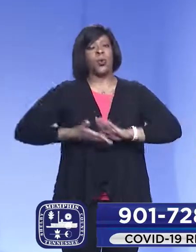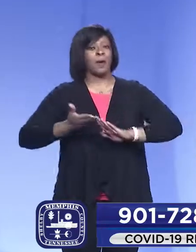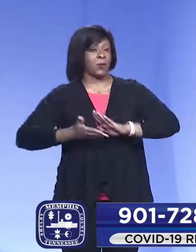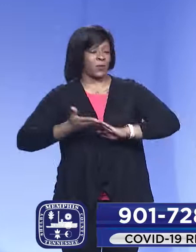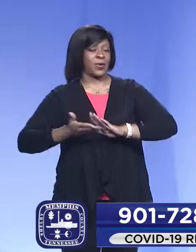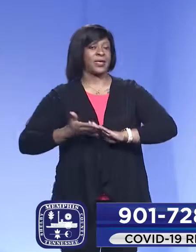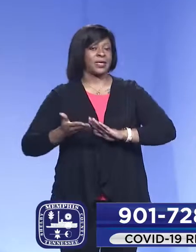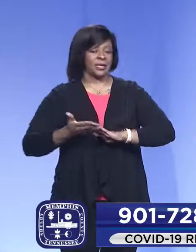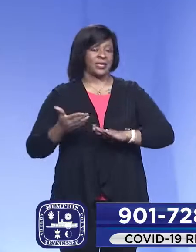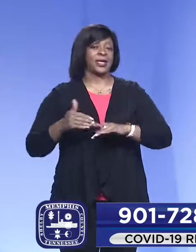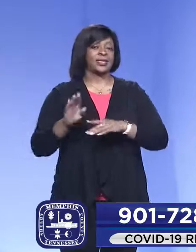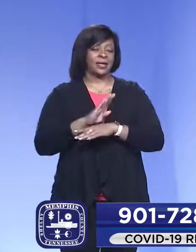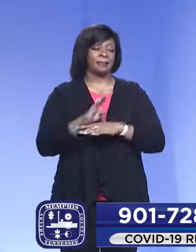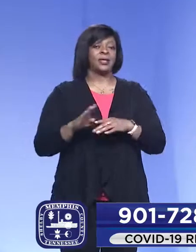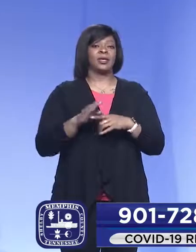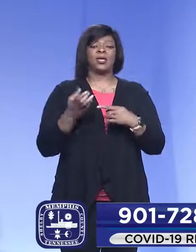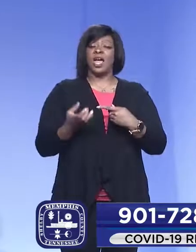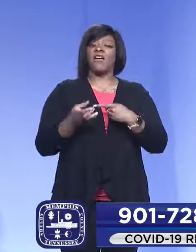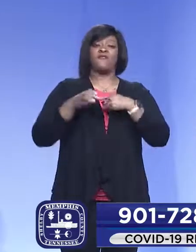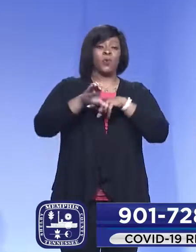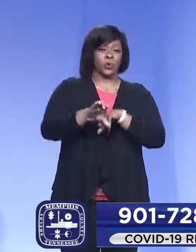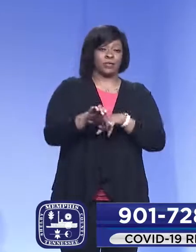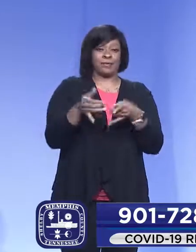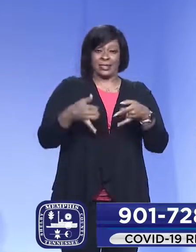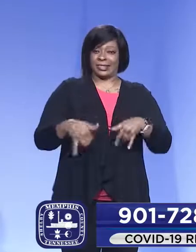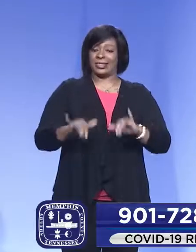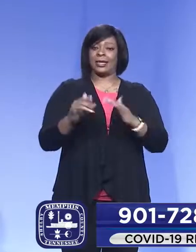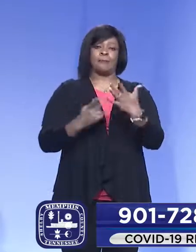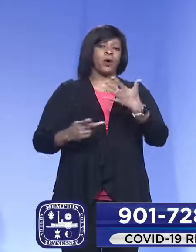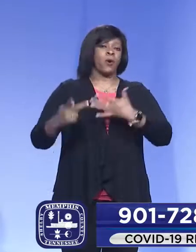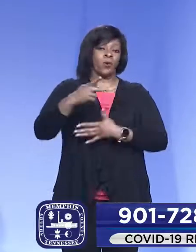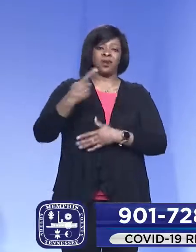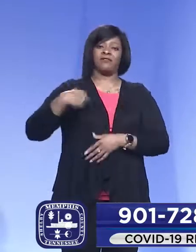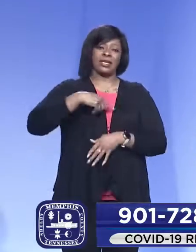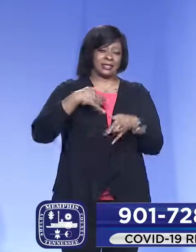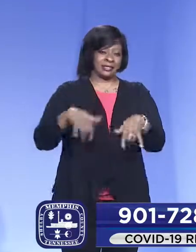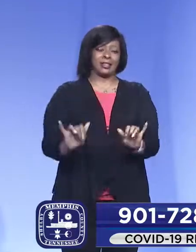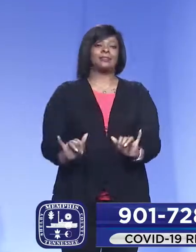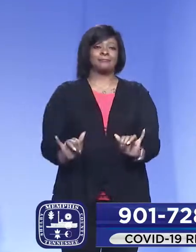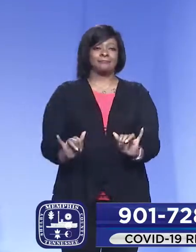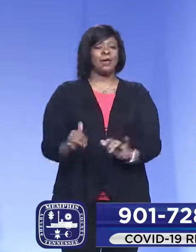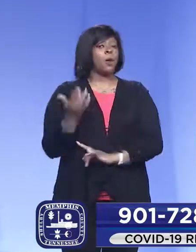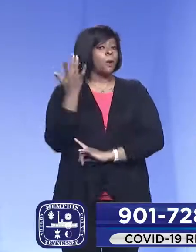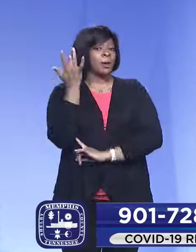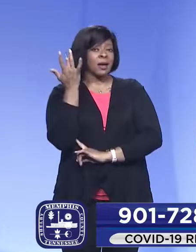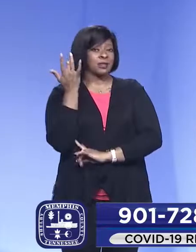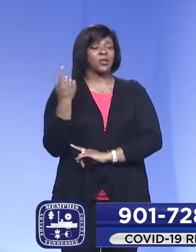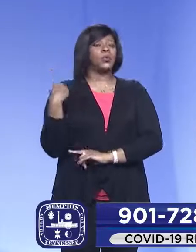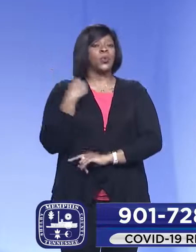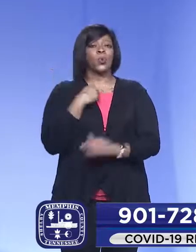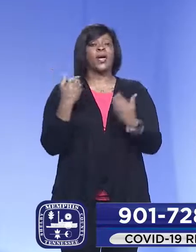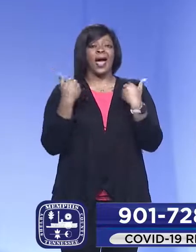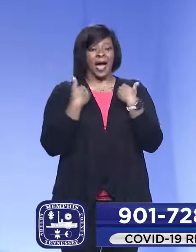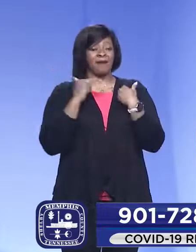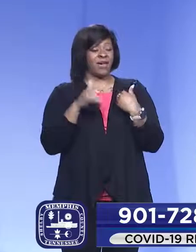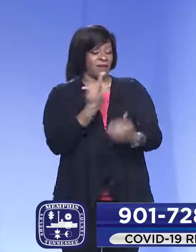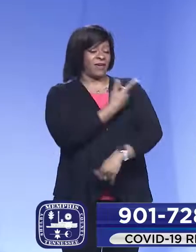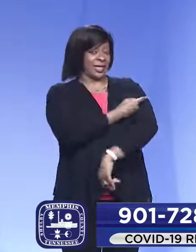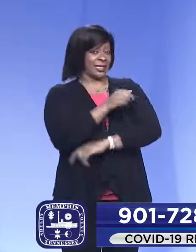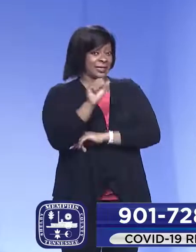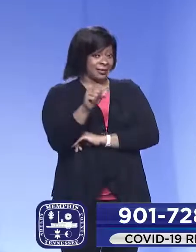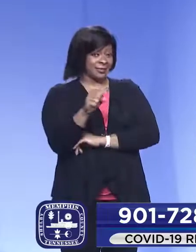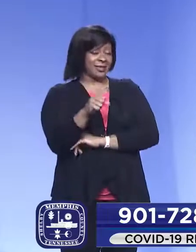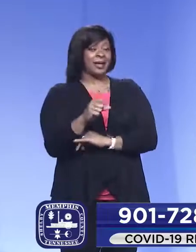operate. Enforcement is still a major priority for us because though we have the vaccine,